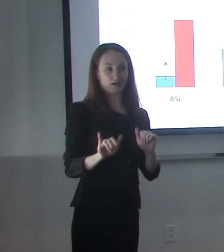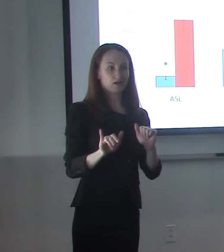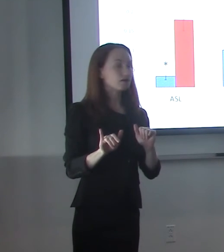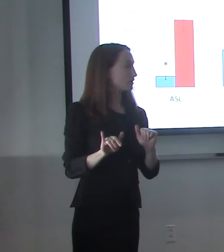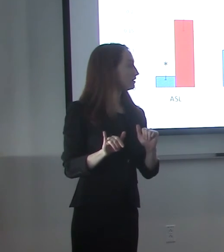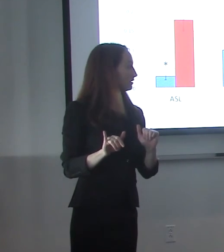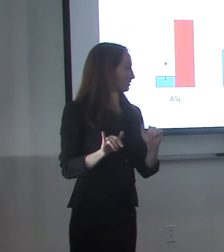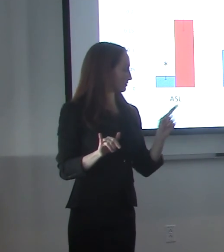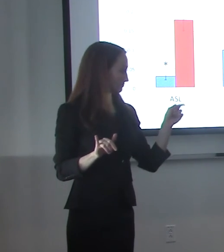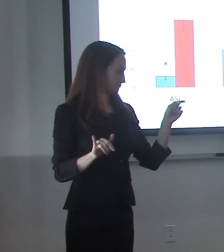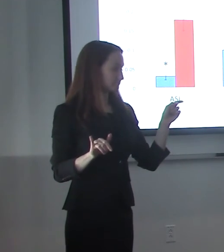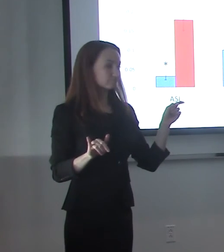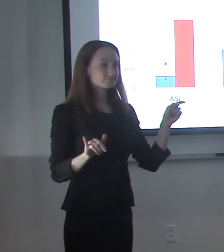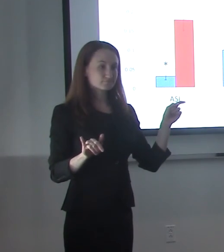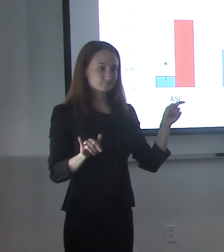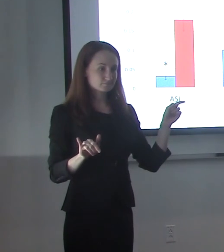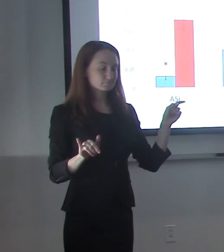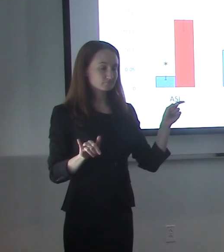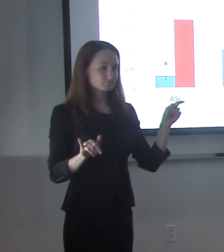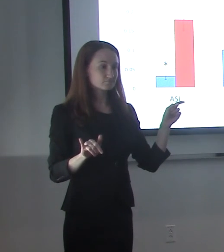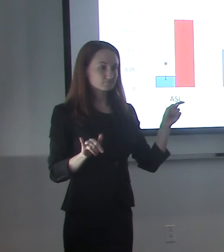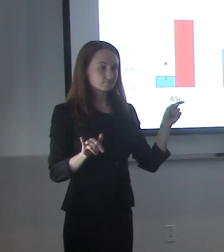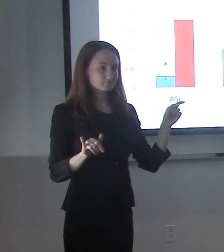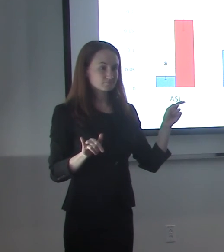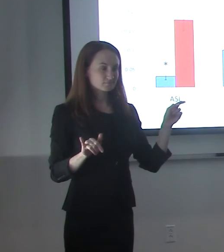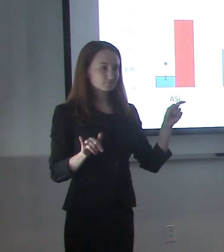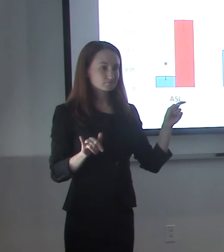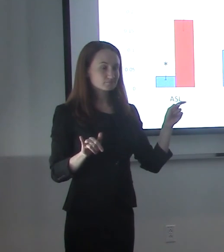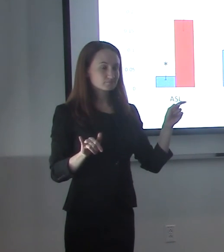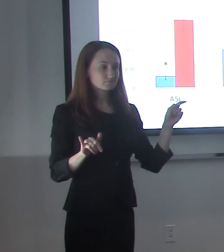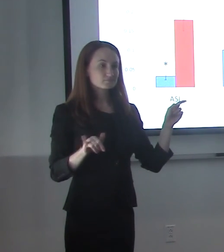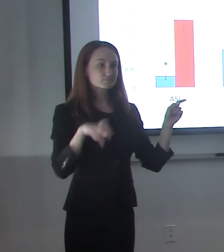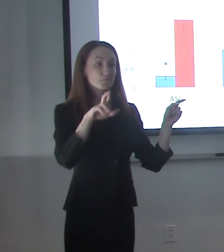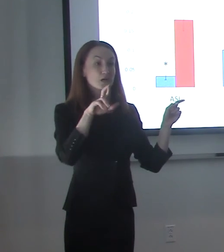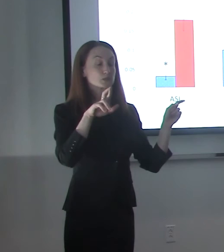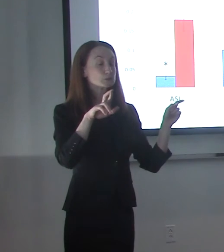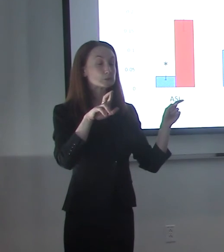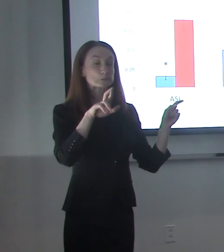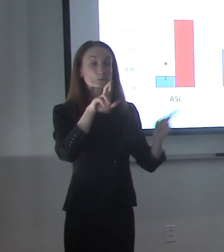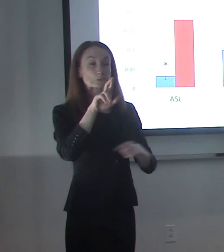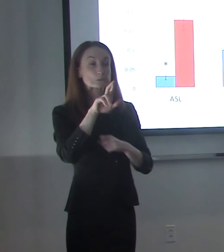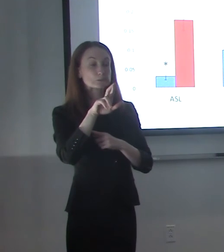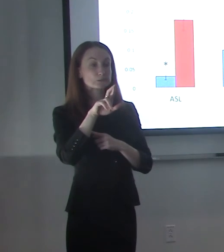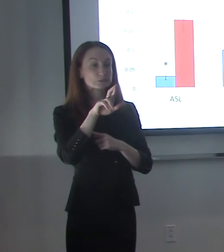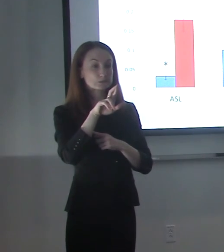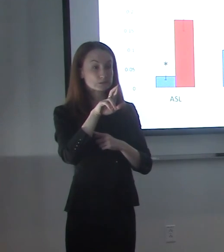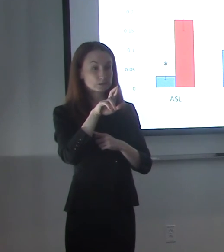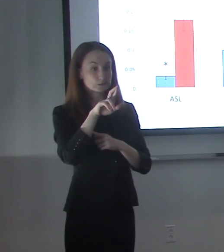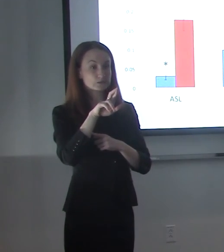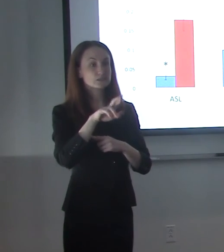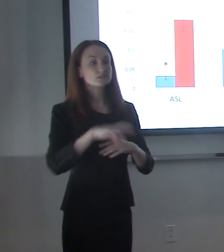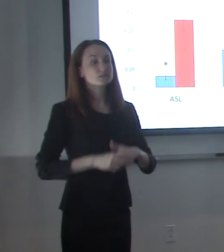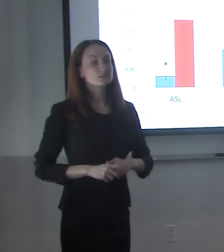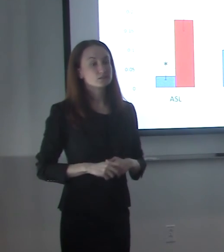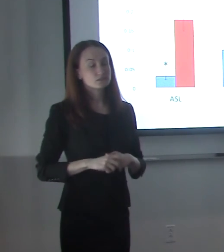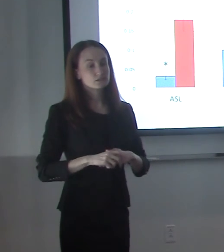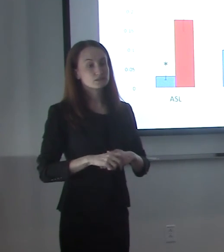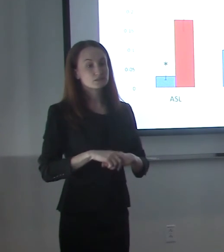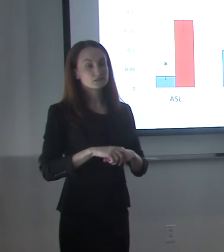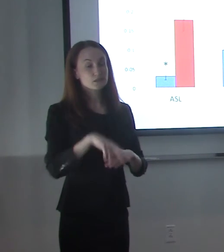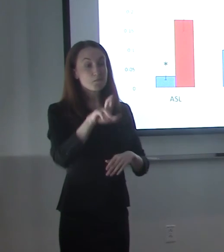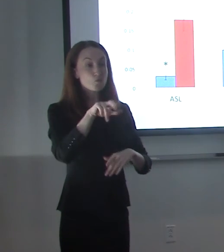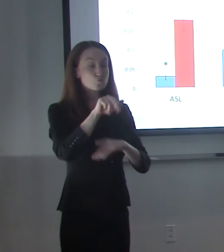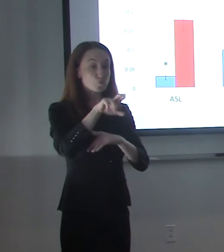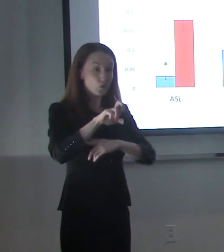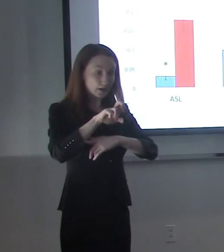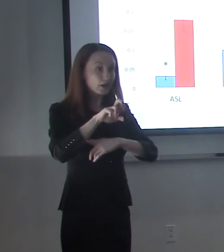here. But it's very rare to get an object handshake, a handling handshake or a